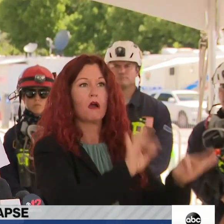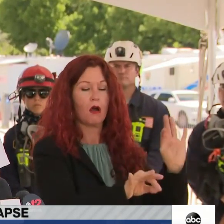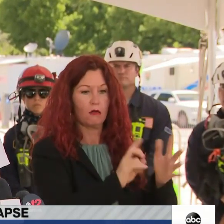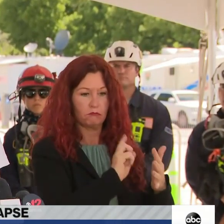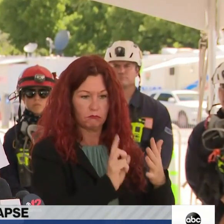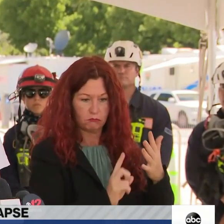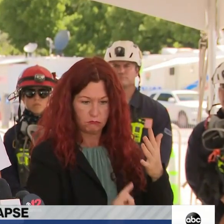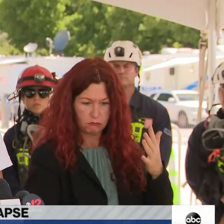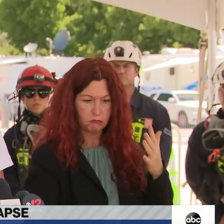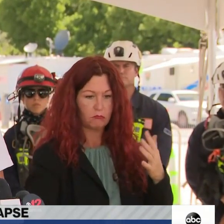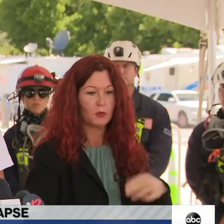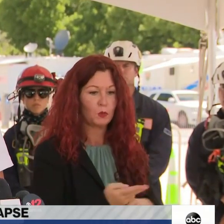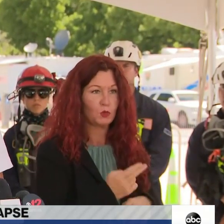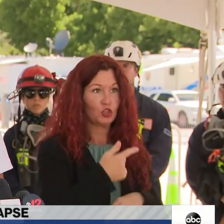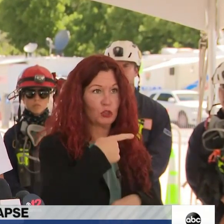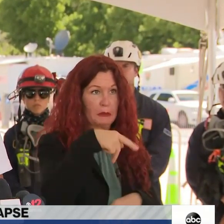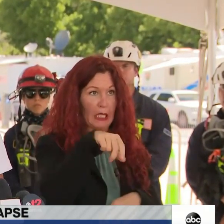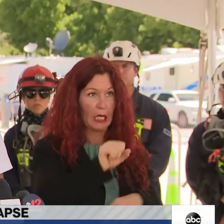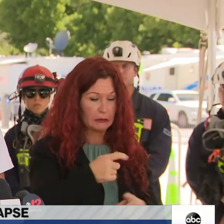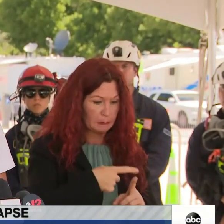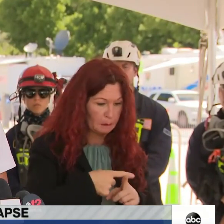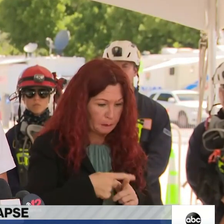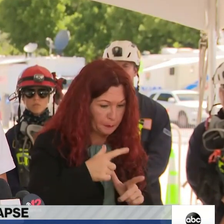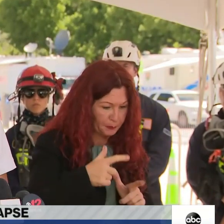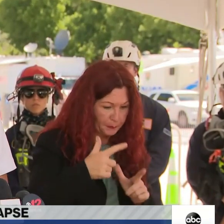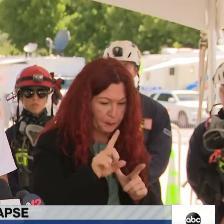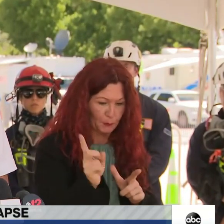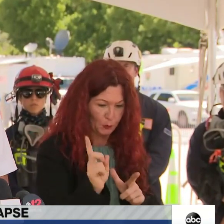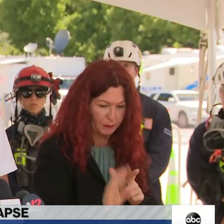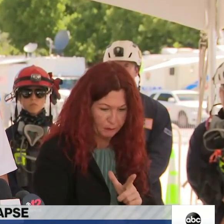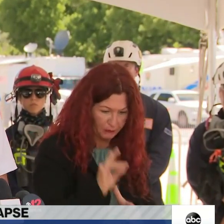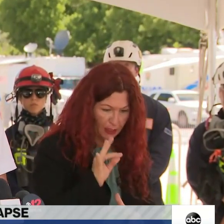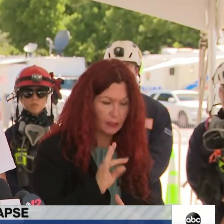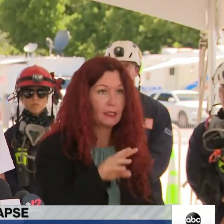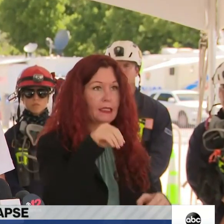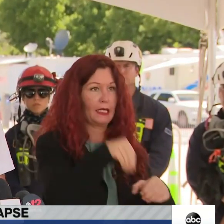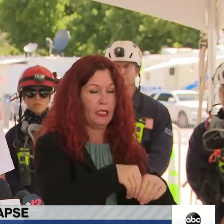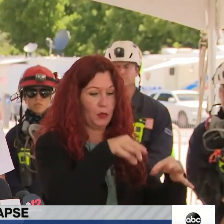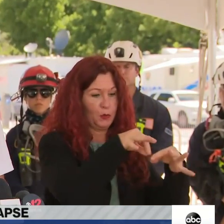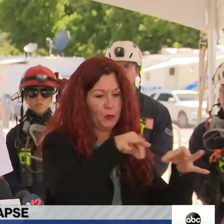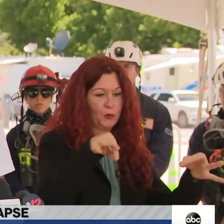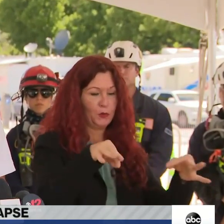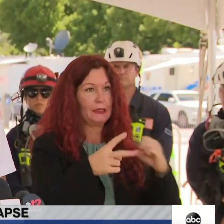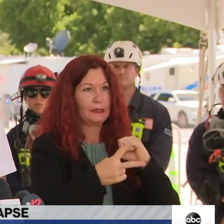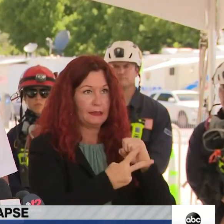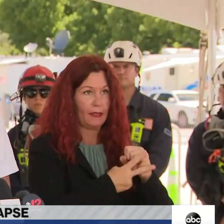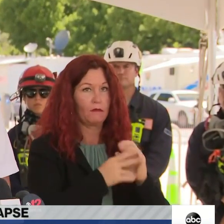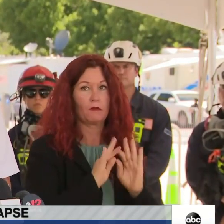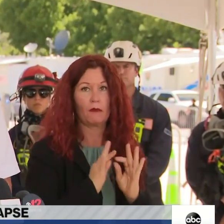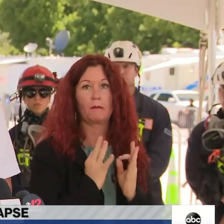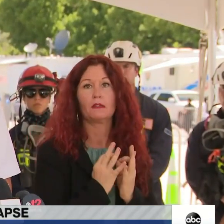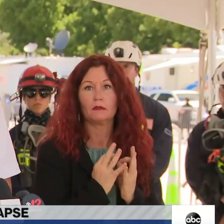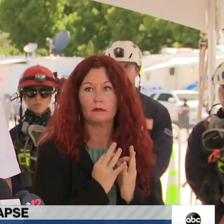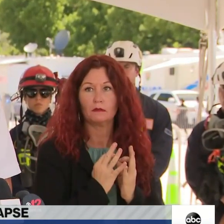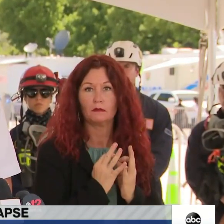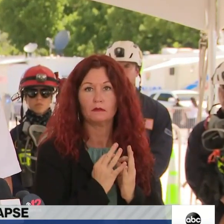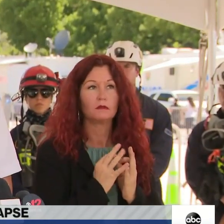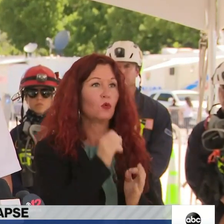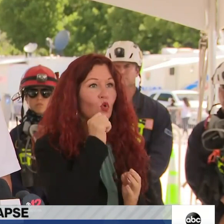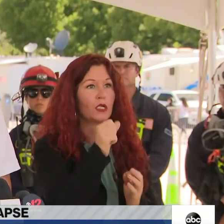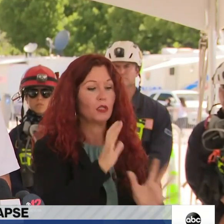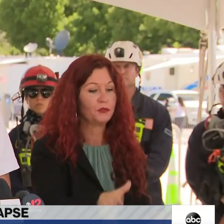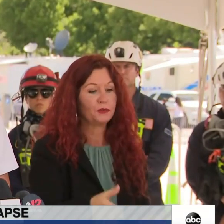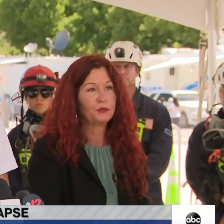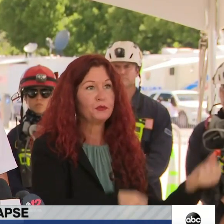GPS technology. They are then put into a container and preserved for the family. So we're just not